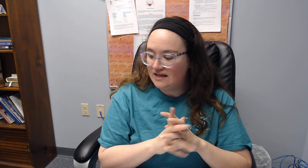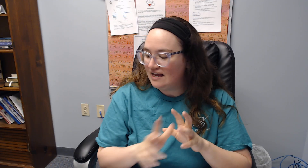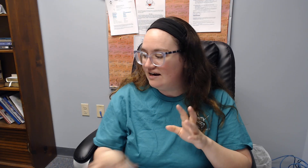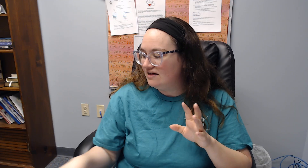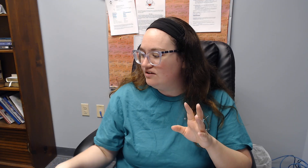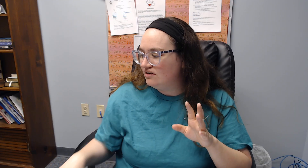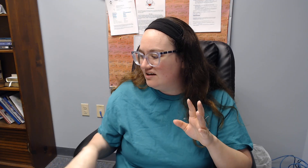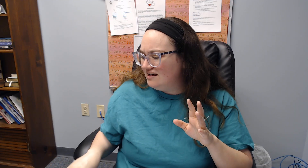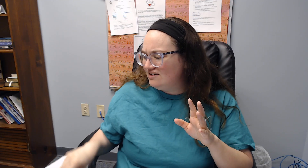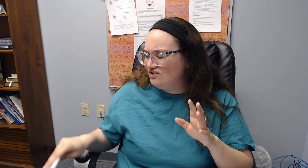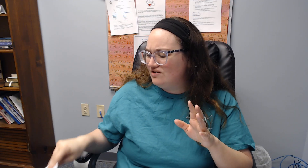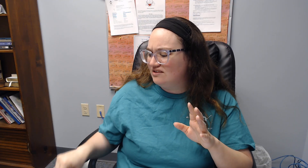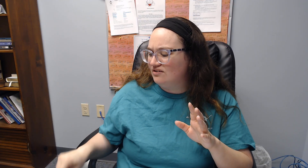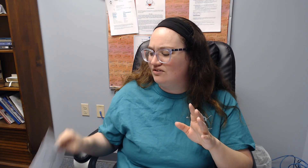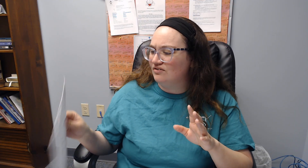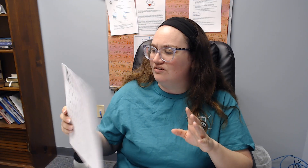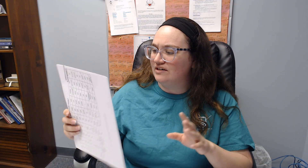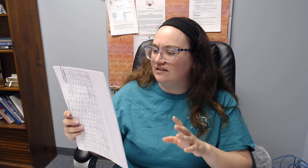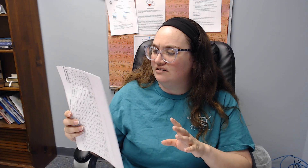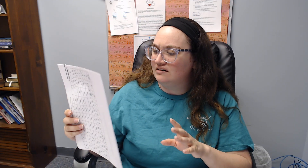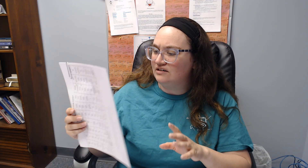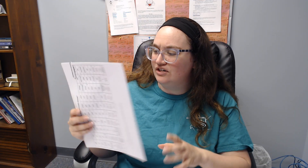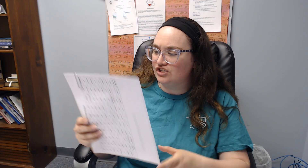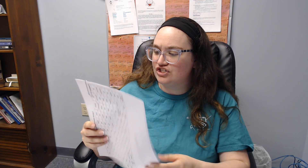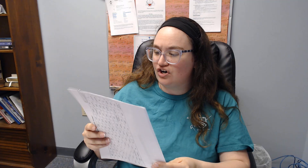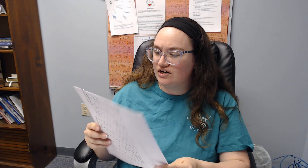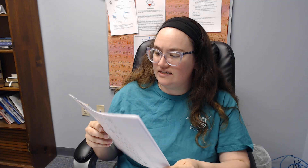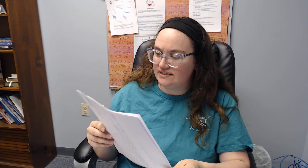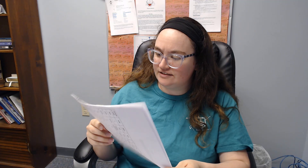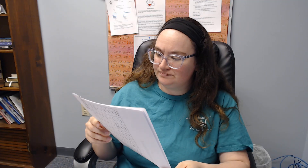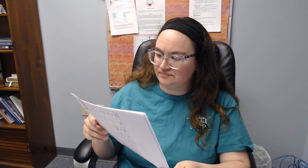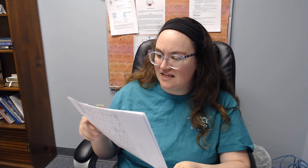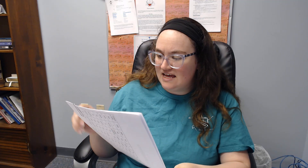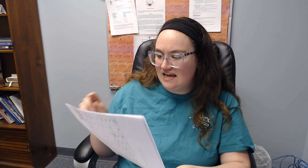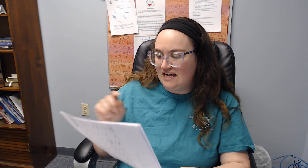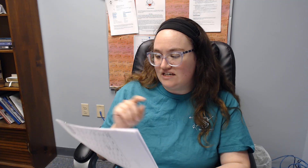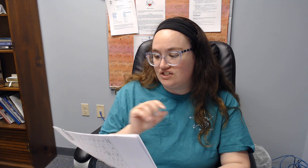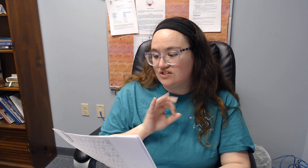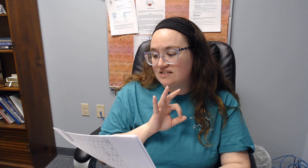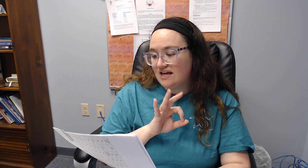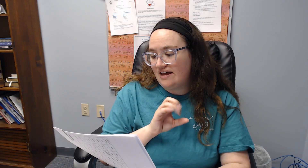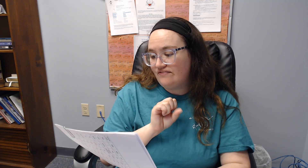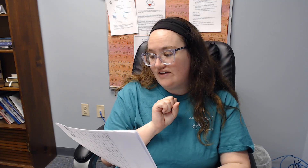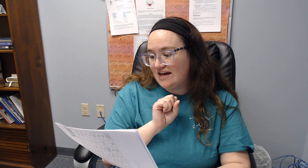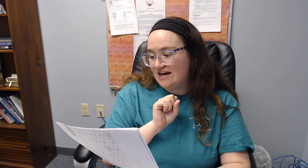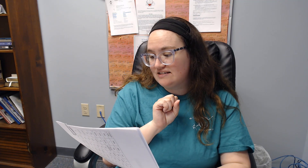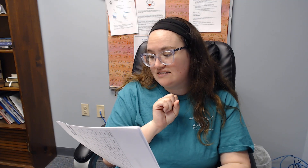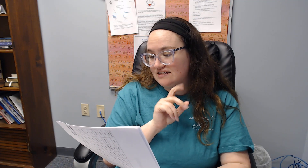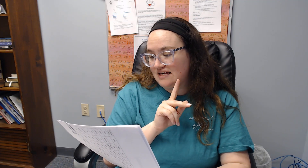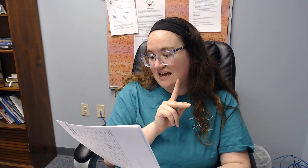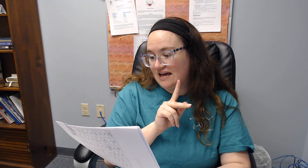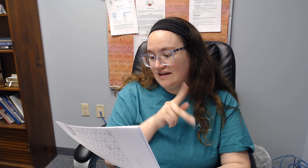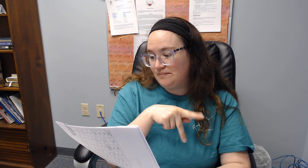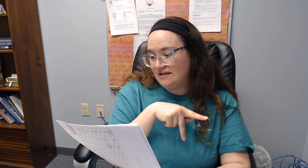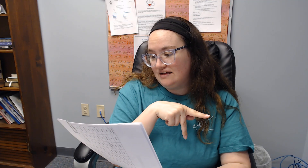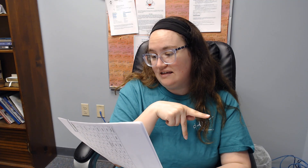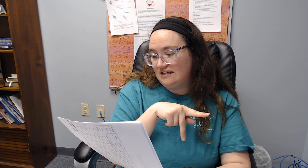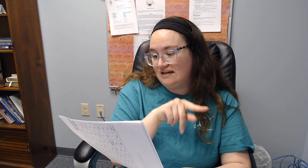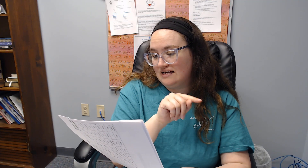And again, you can look on your chart here. It shows the F, S, K, P,